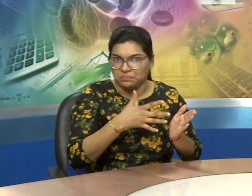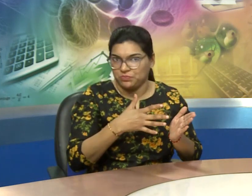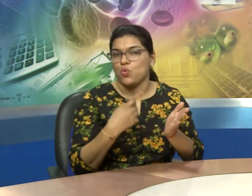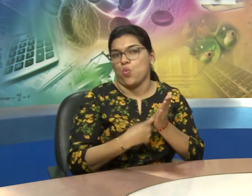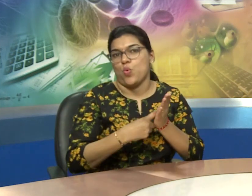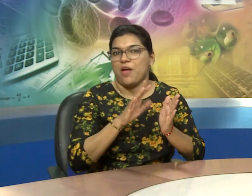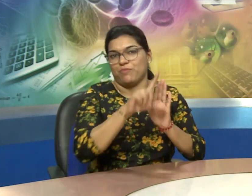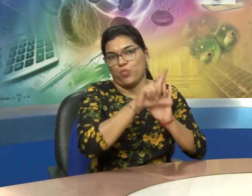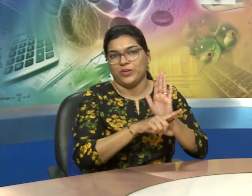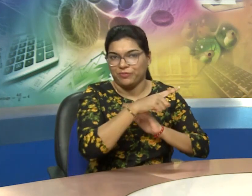importance.